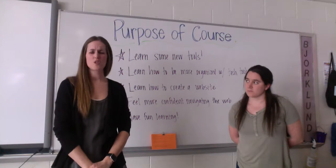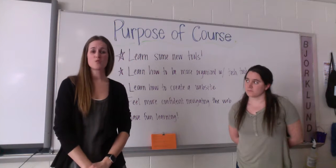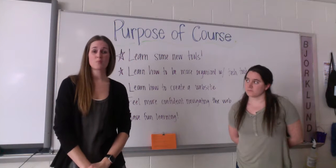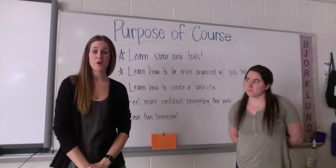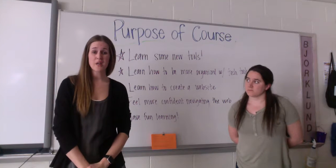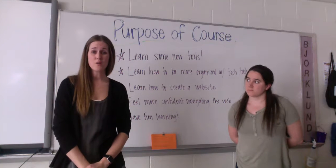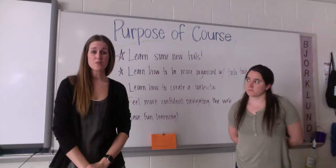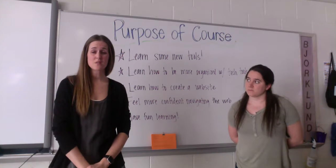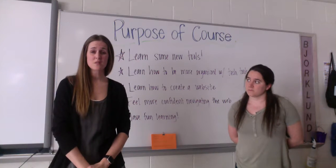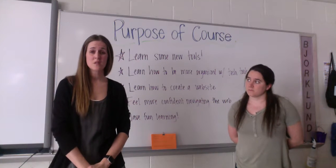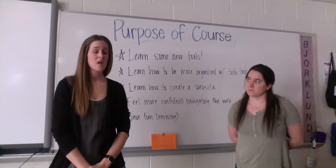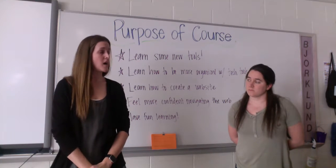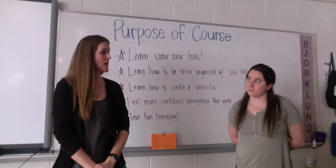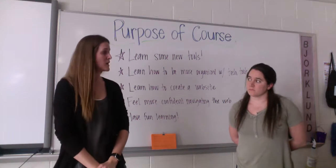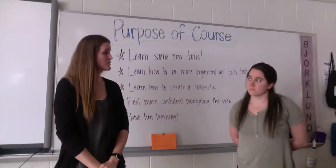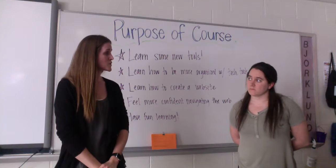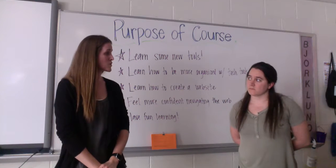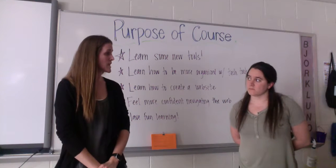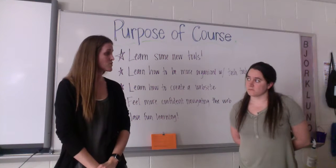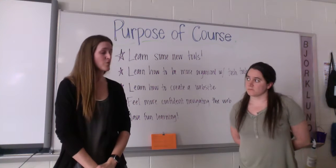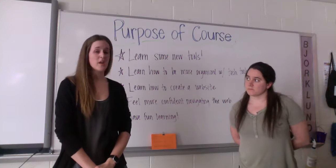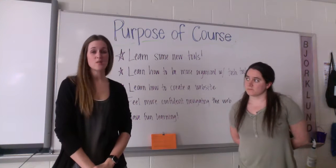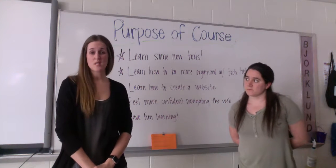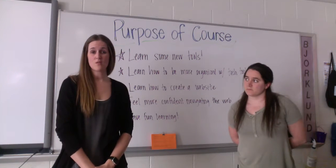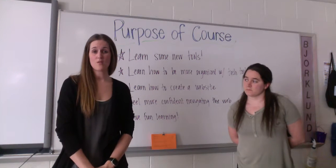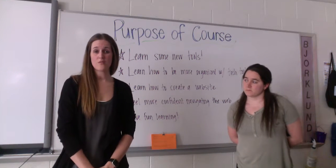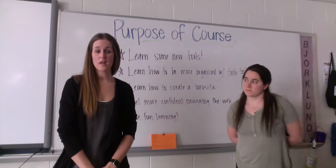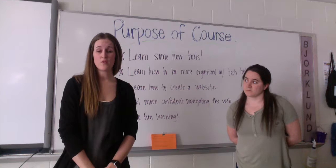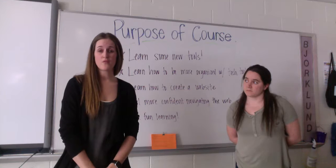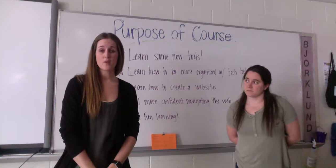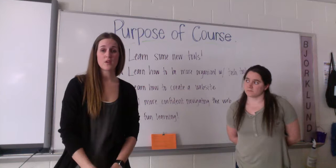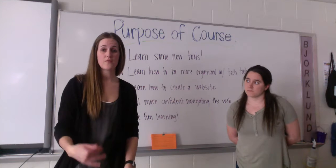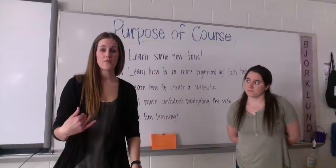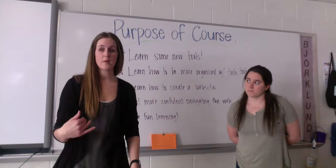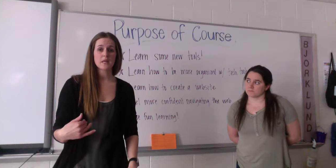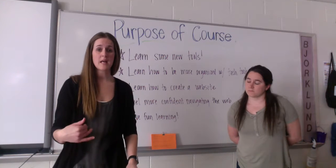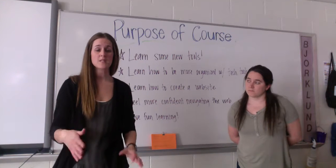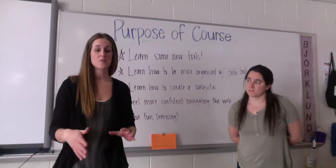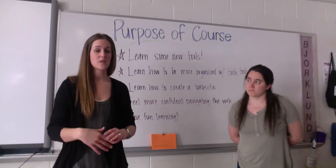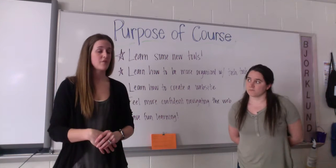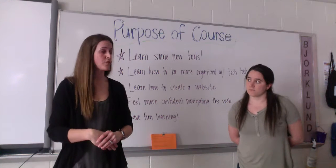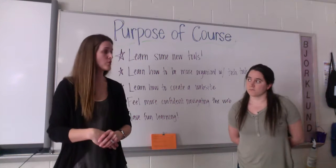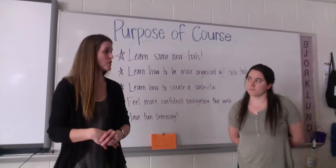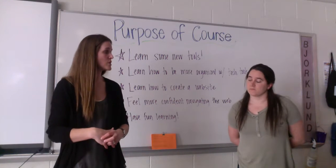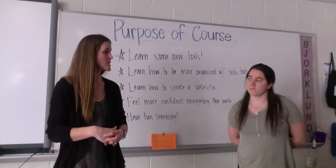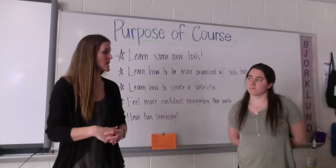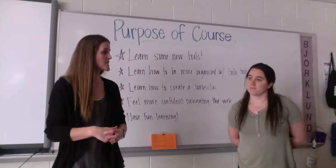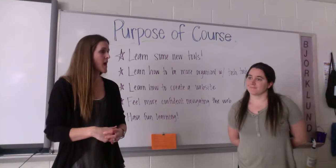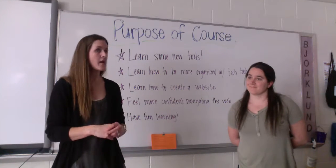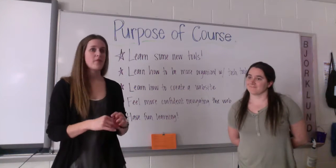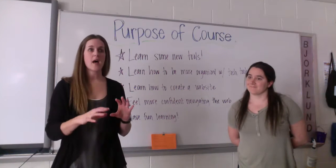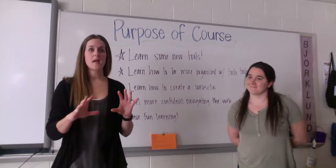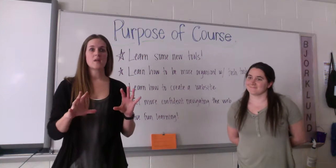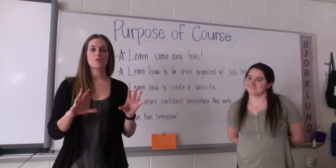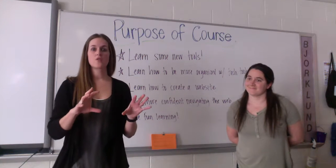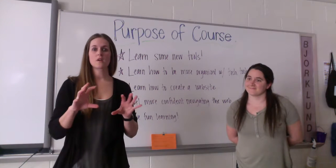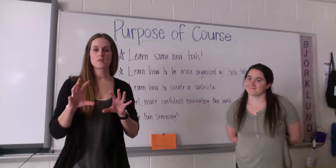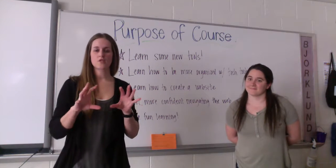do some breakouts. So classroom breakouts. I don't know if any of you are familiar. If you've had my class, we've done a few of those. And that you're going to try